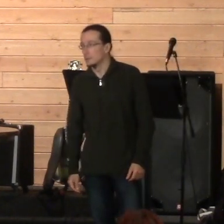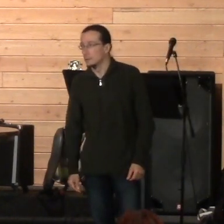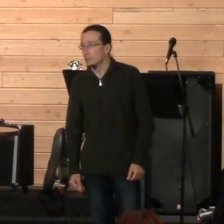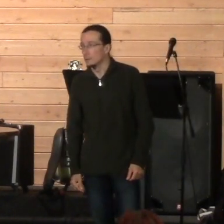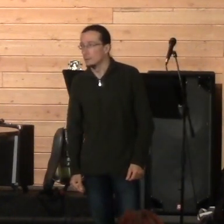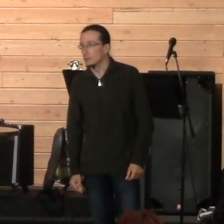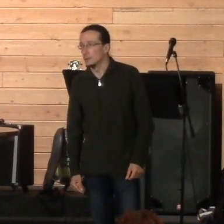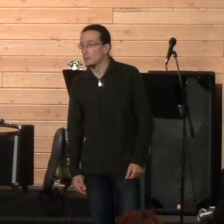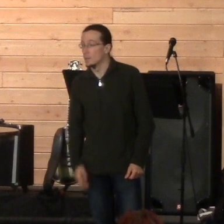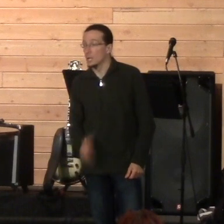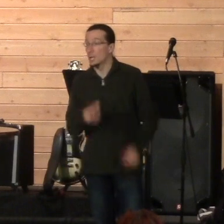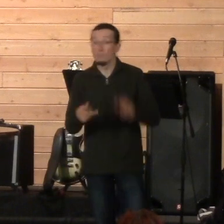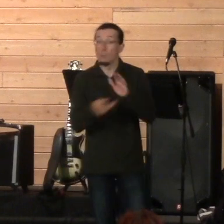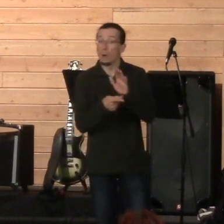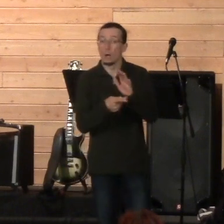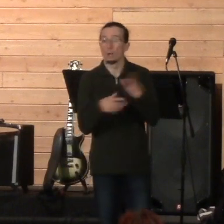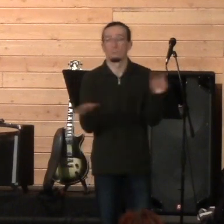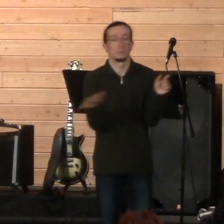And he was all in.